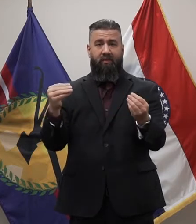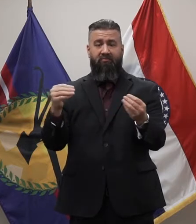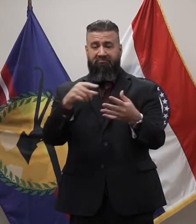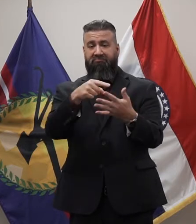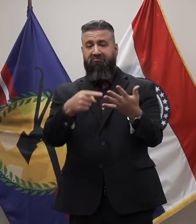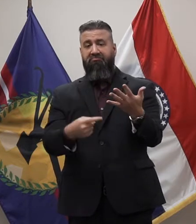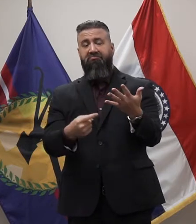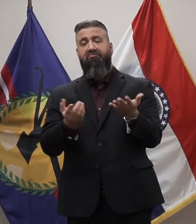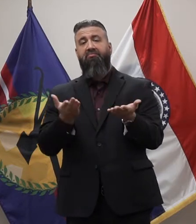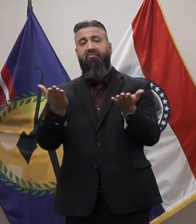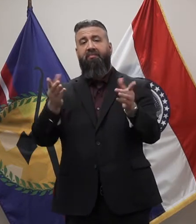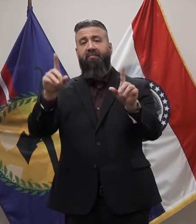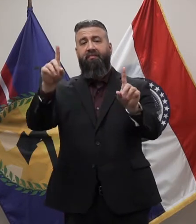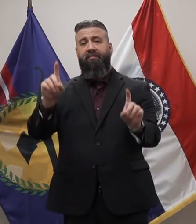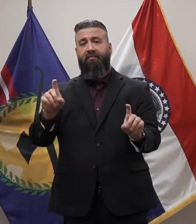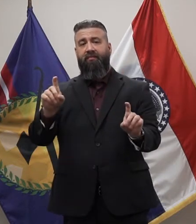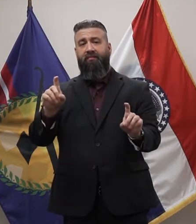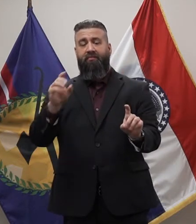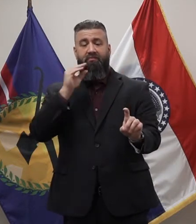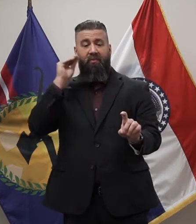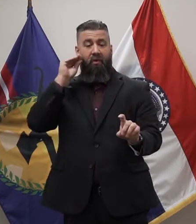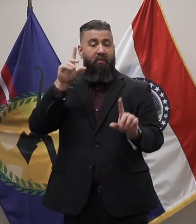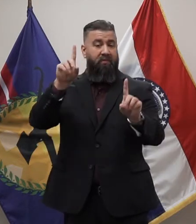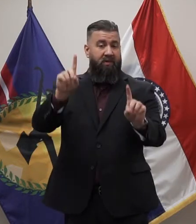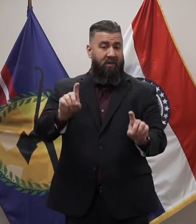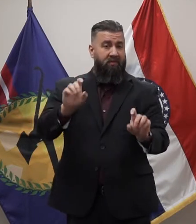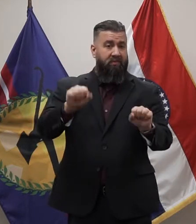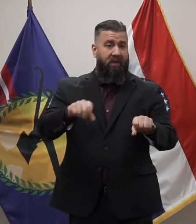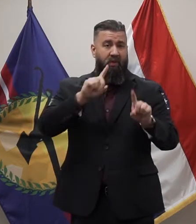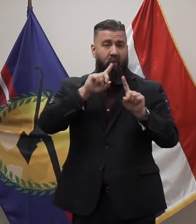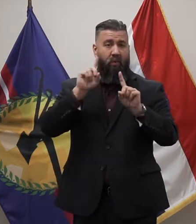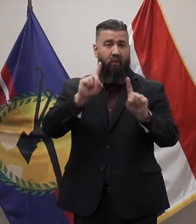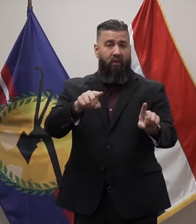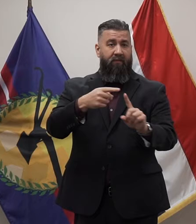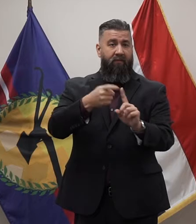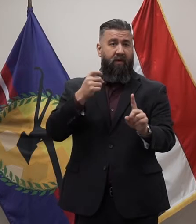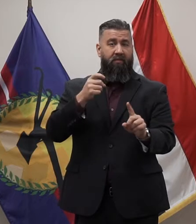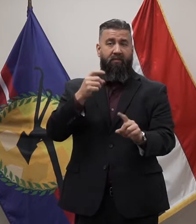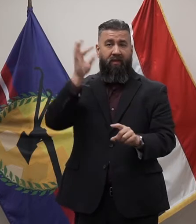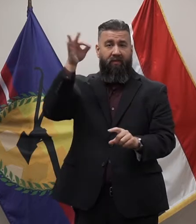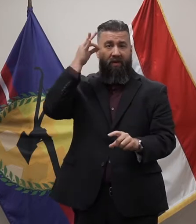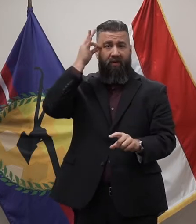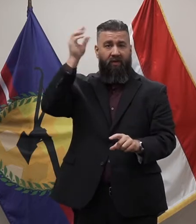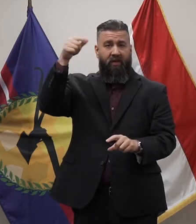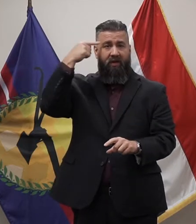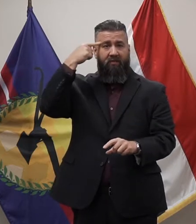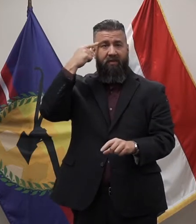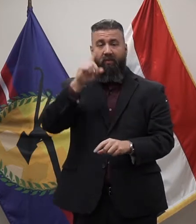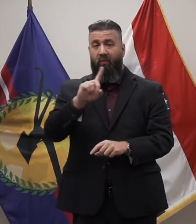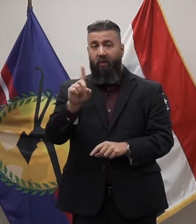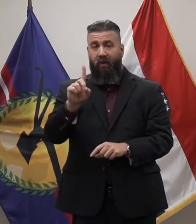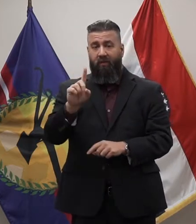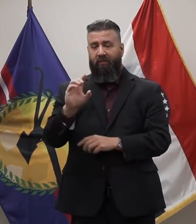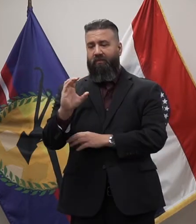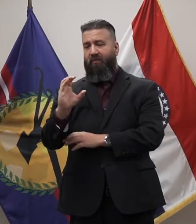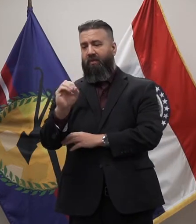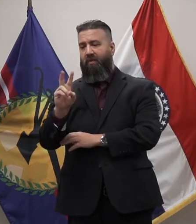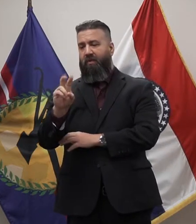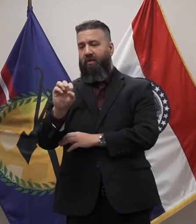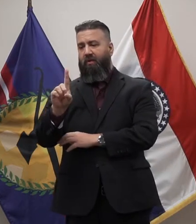that offer tests, and home test kits can be ordered from the federal government at covidtests.gov.